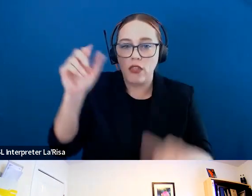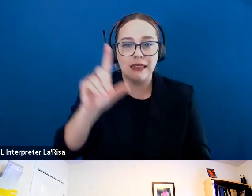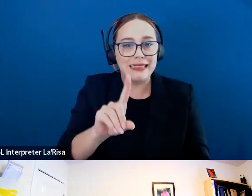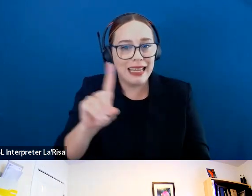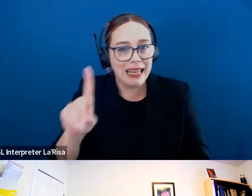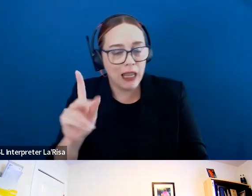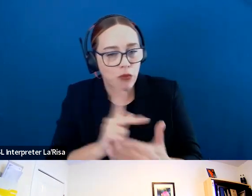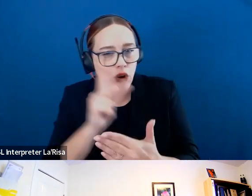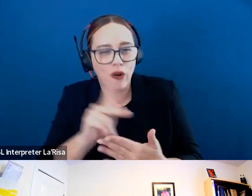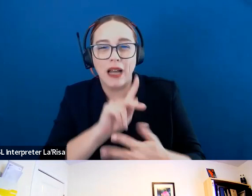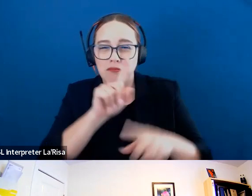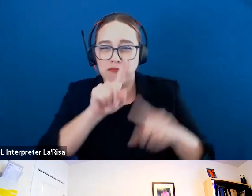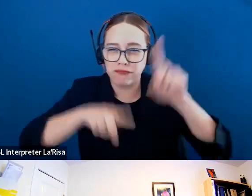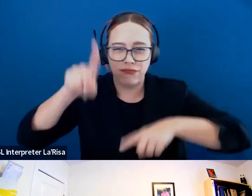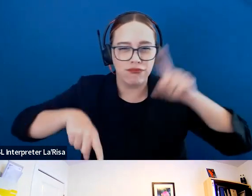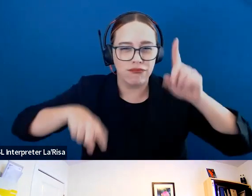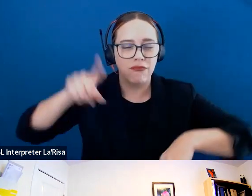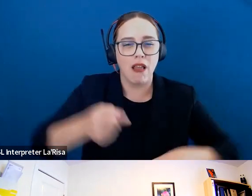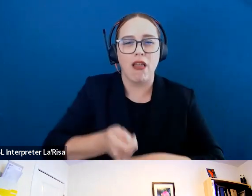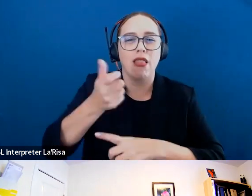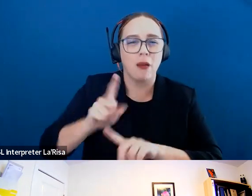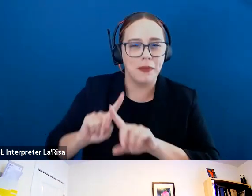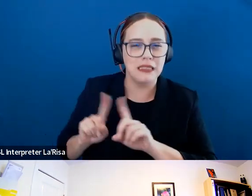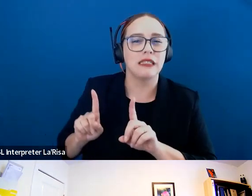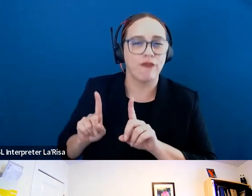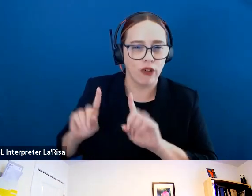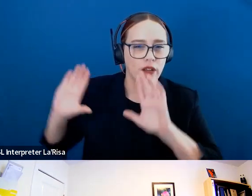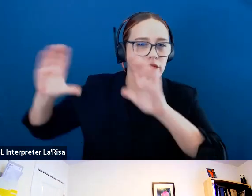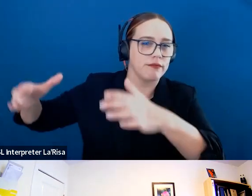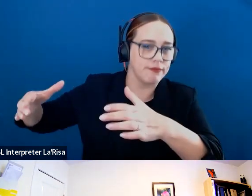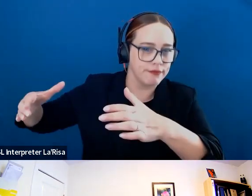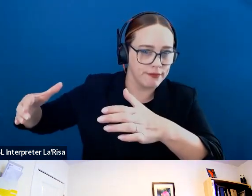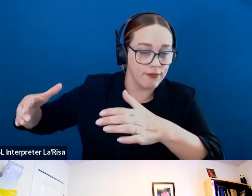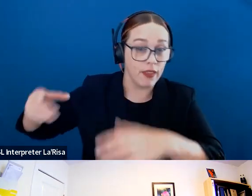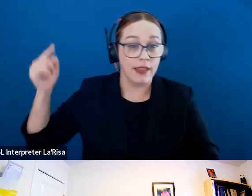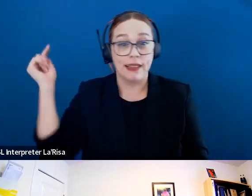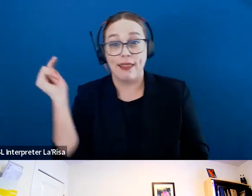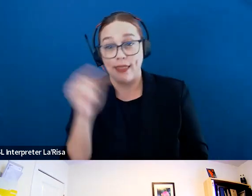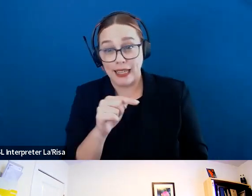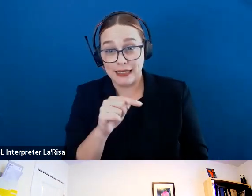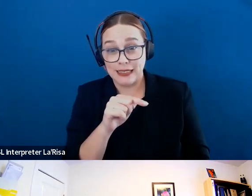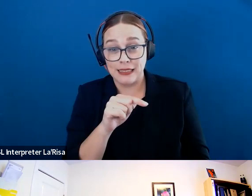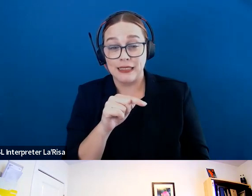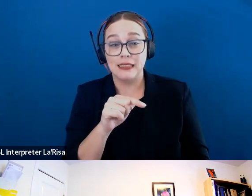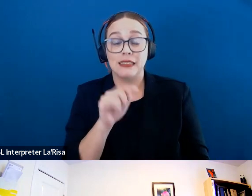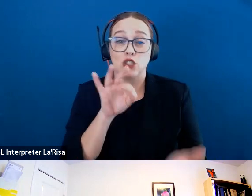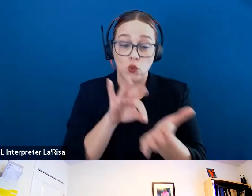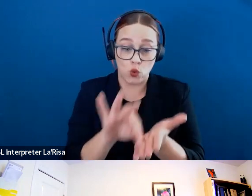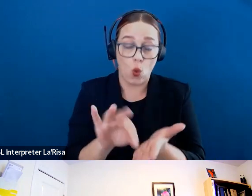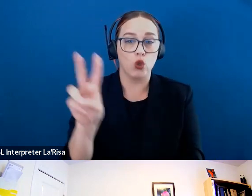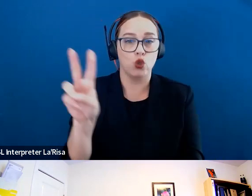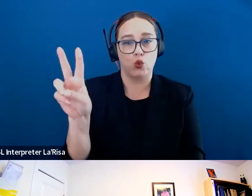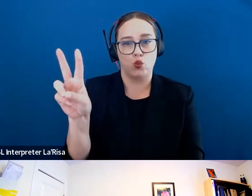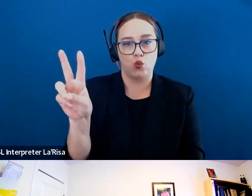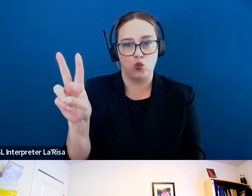program. So they're a little bit different. And this particular CIL scored themselves a 2 in this area. So